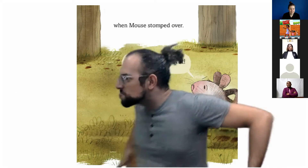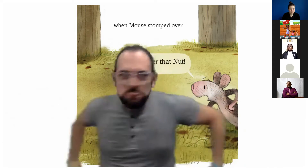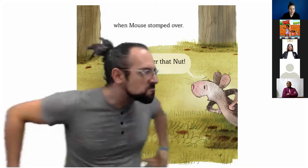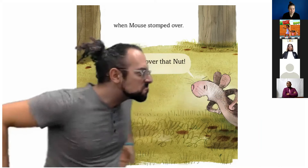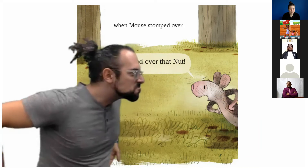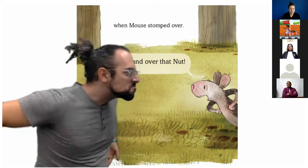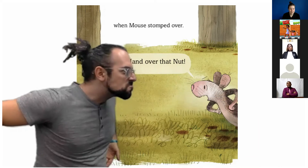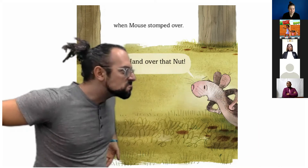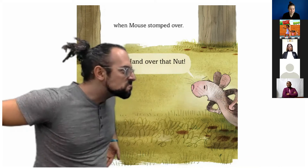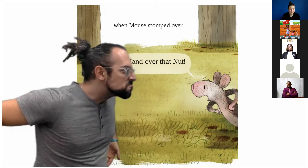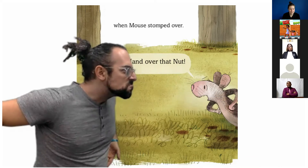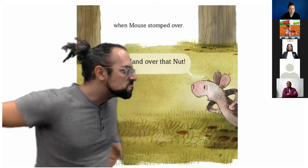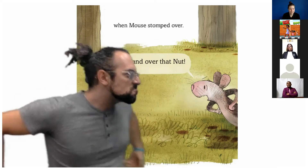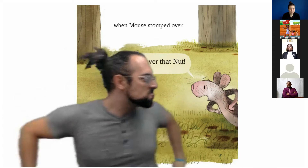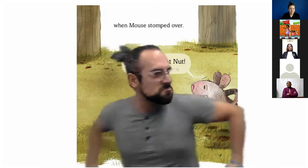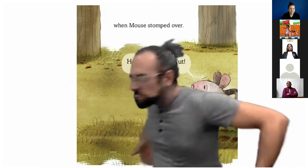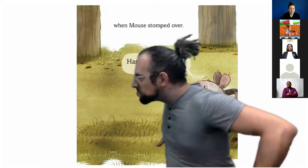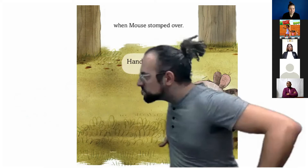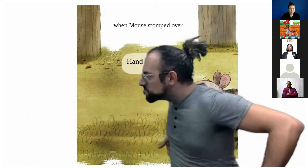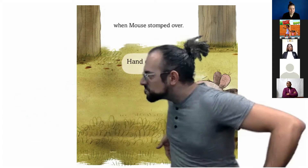got into a staring contest.